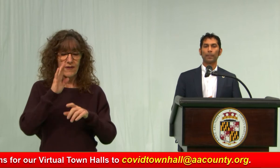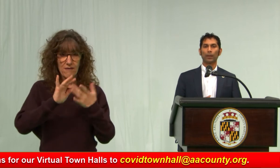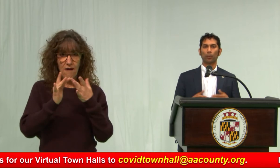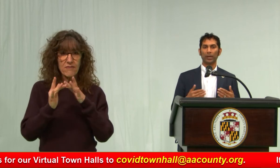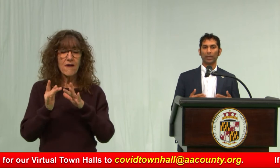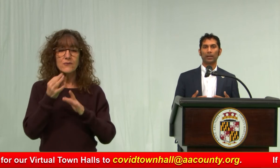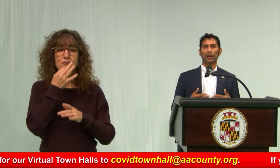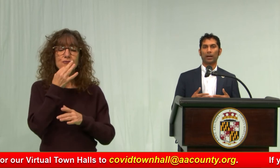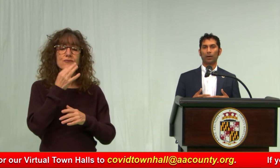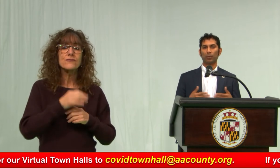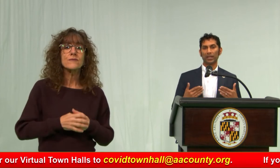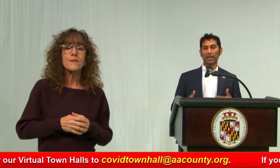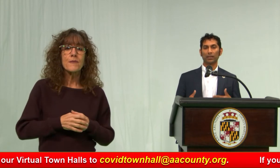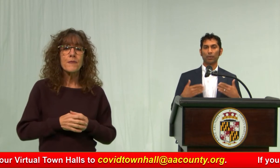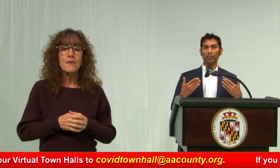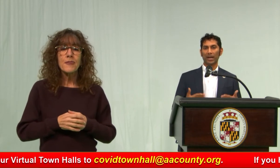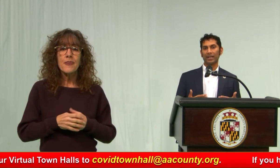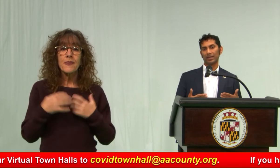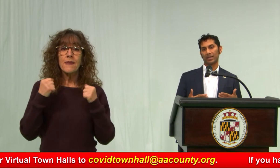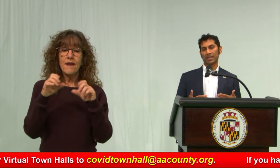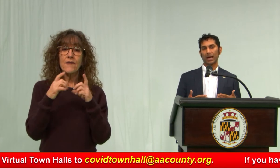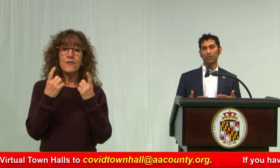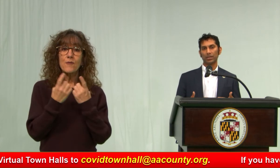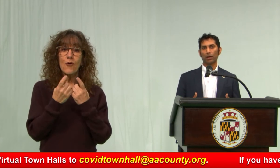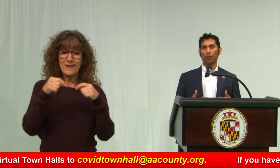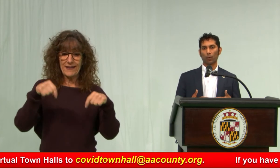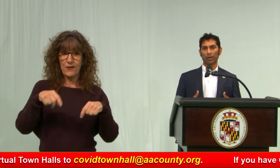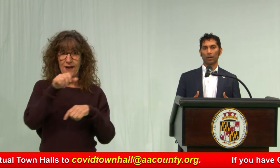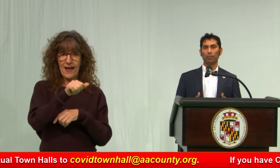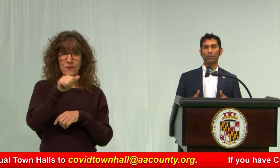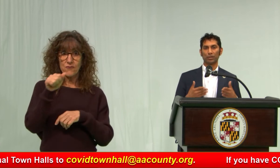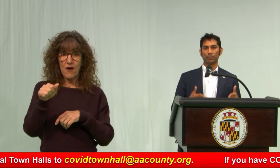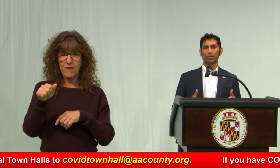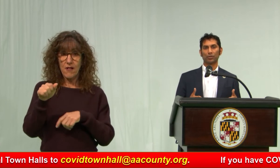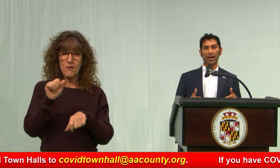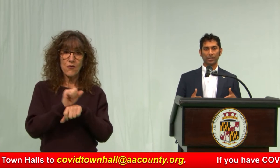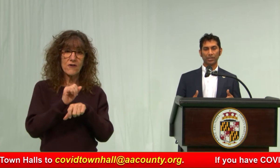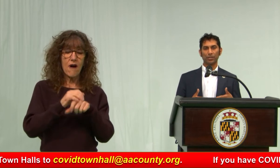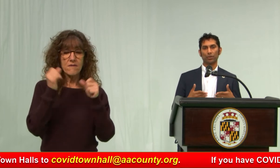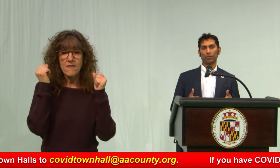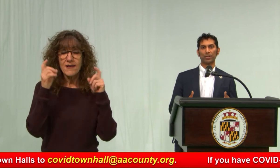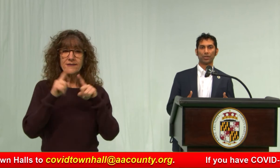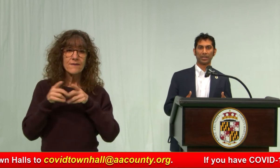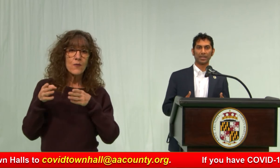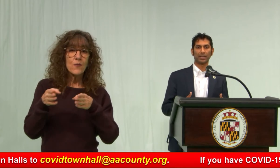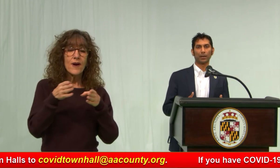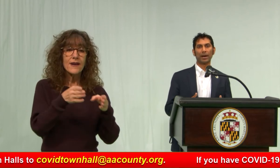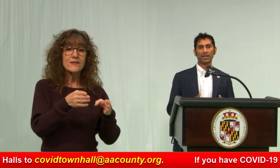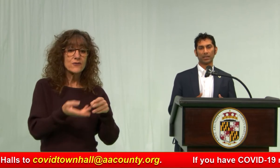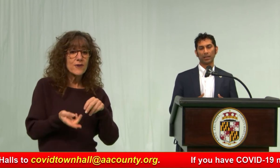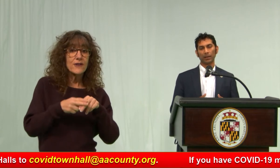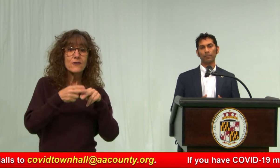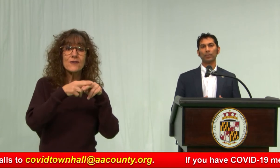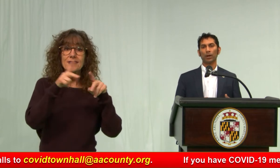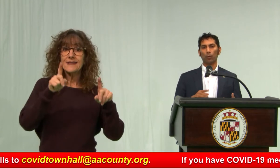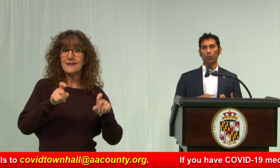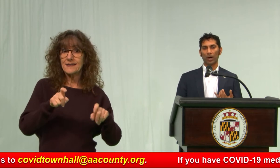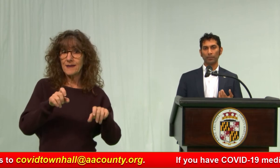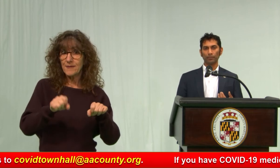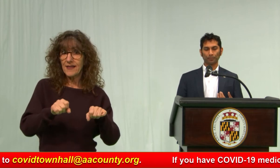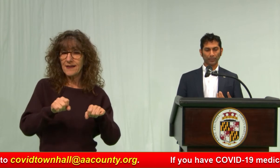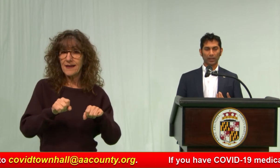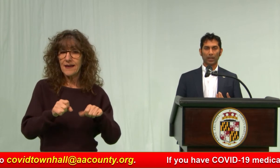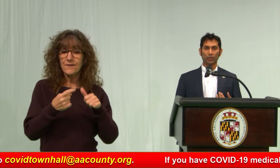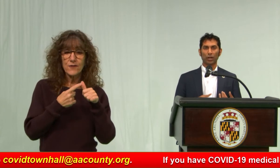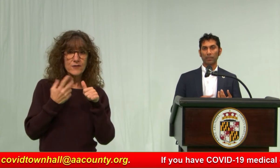online. We at the Health Department and in this county are working on multiple strategies to increase our testing capacity.